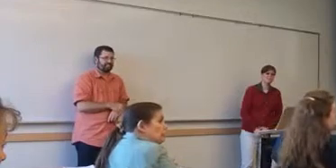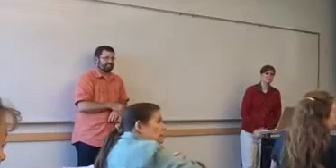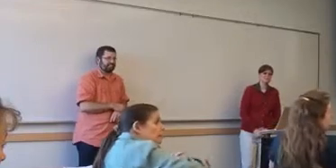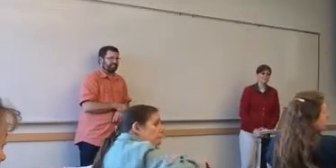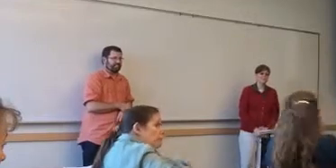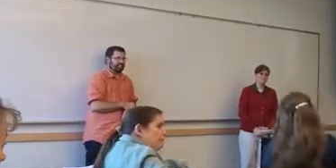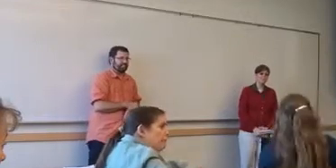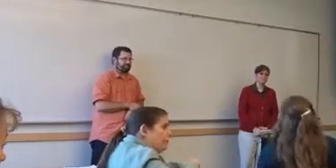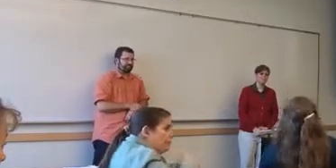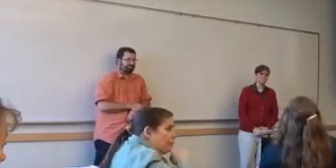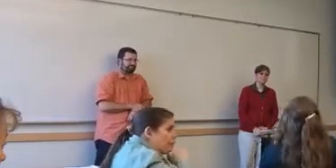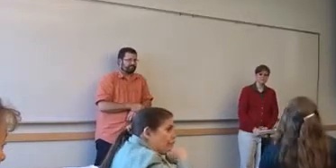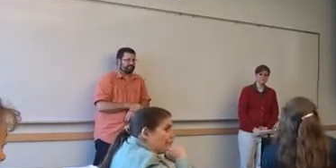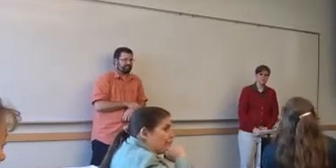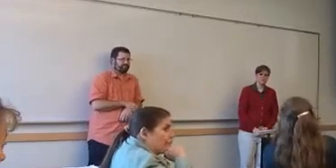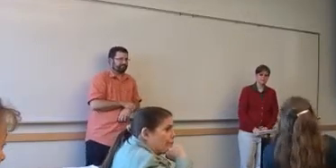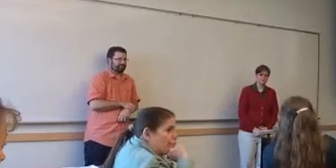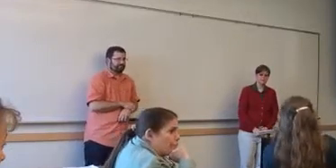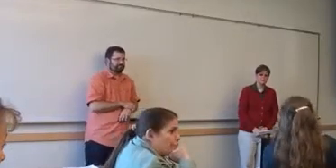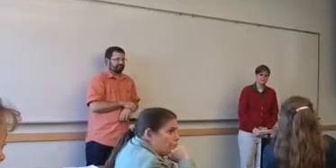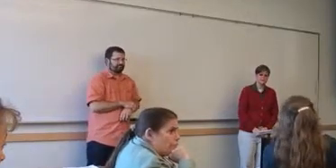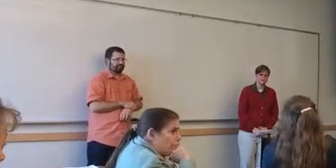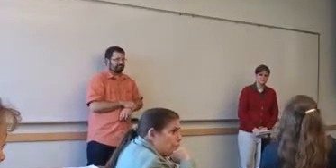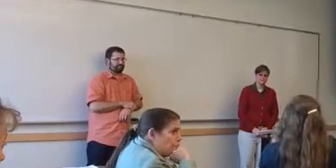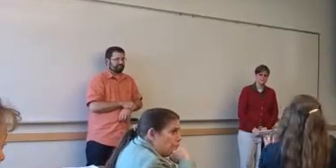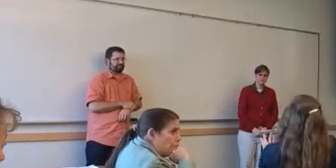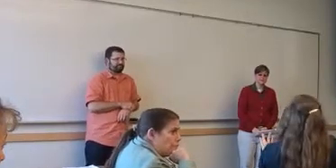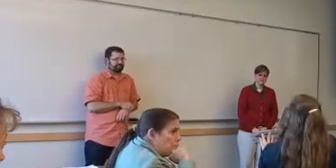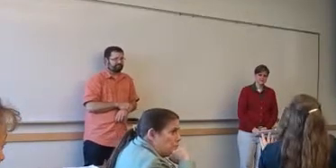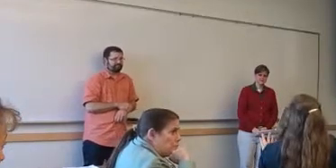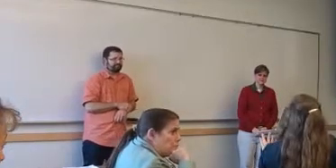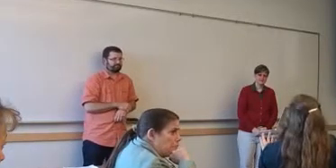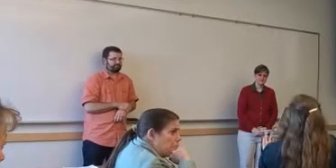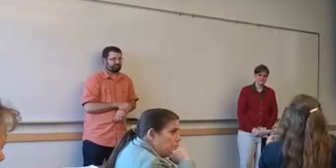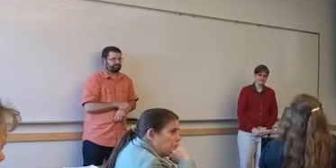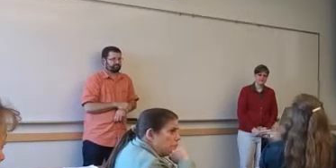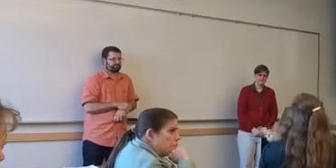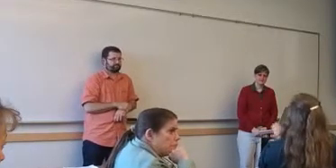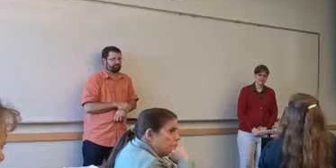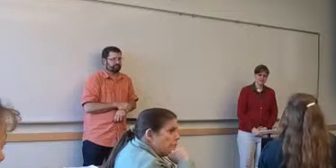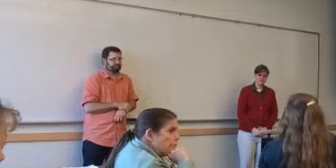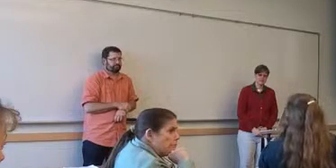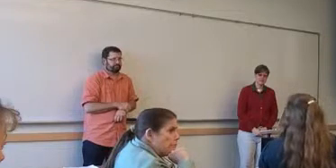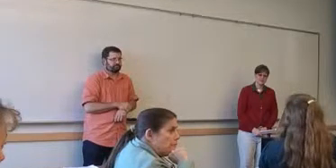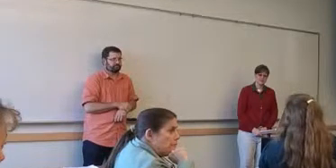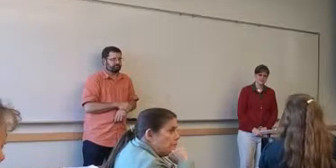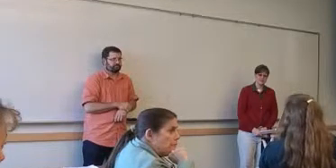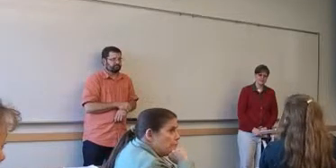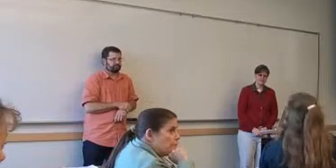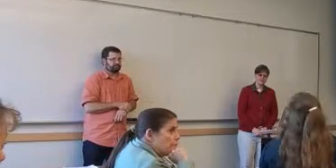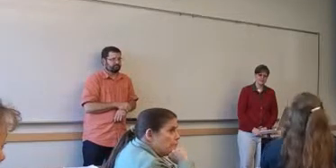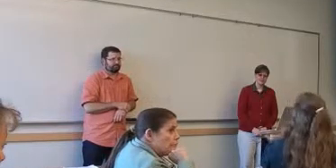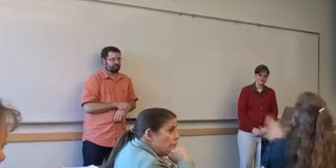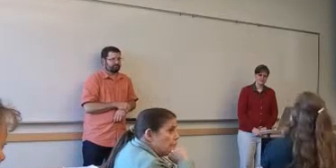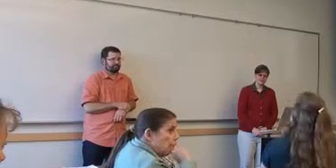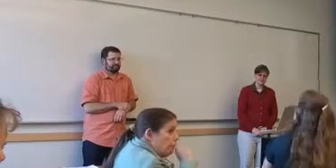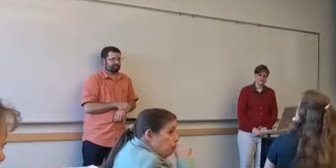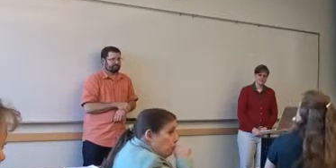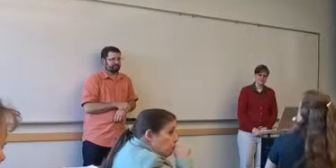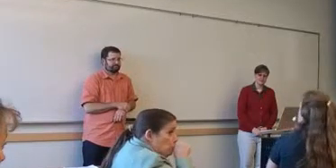I was wondering, what is your personal experience as far as